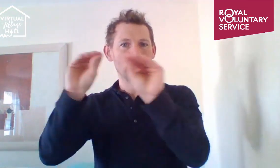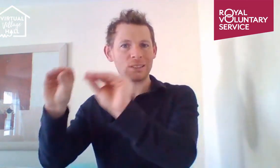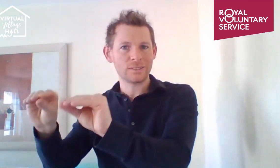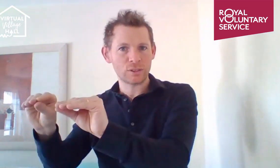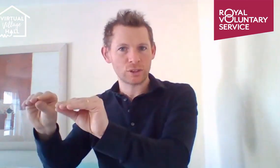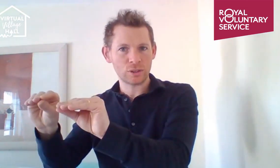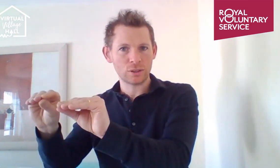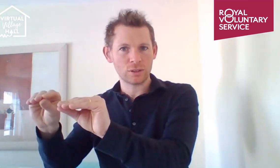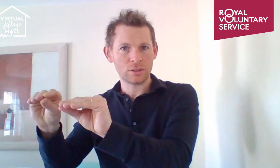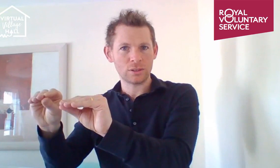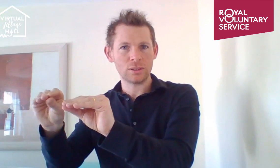Transfer.